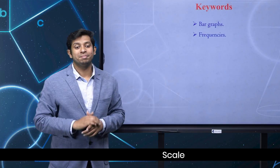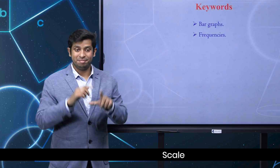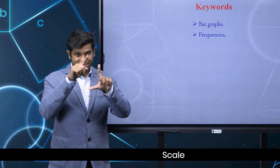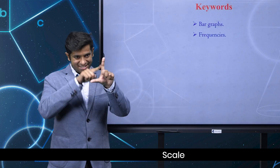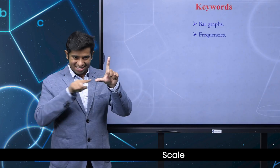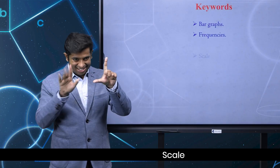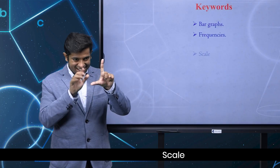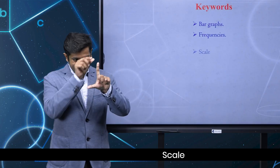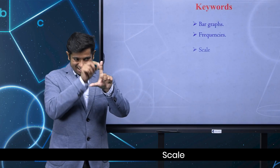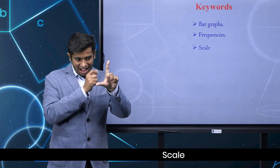scale,